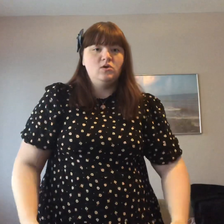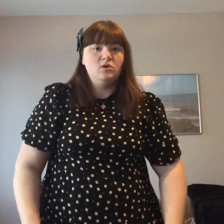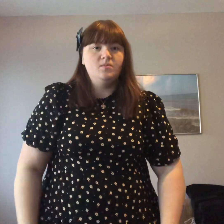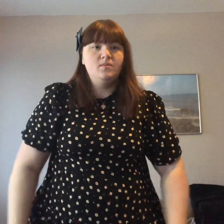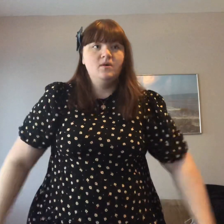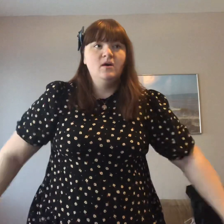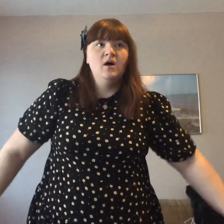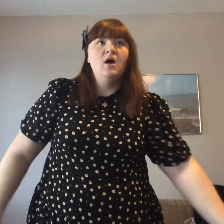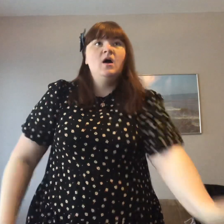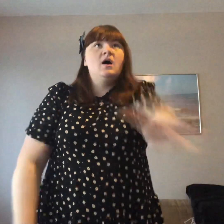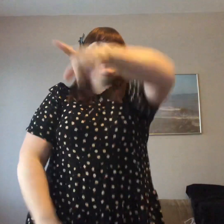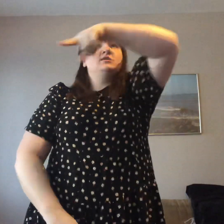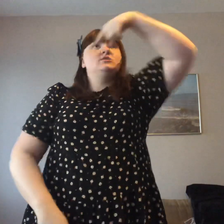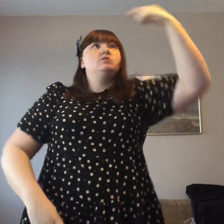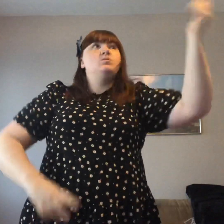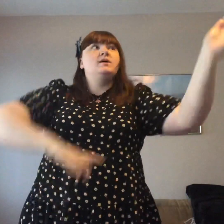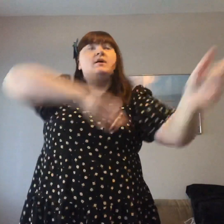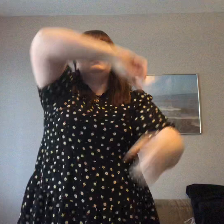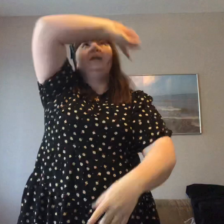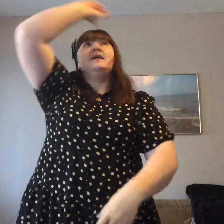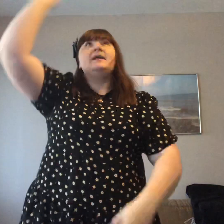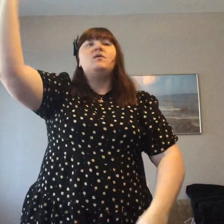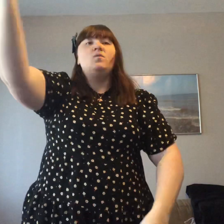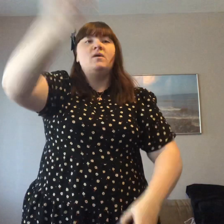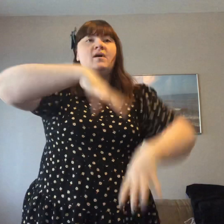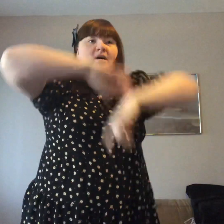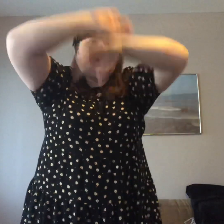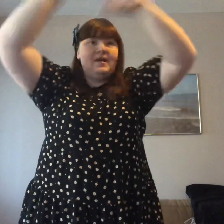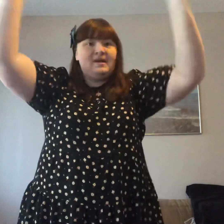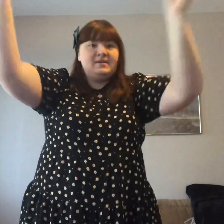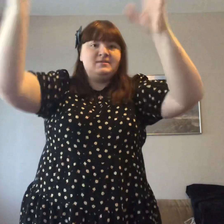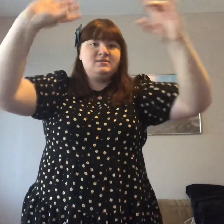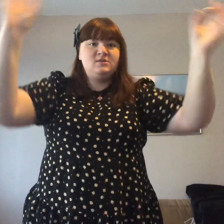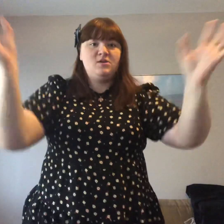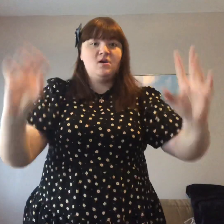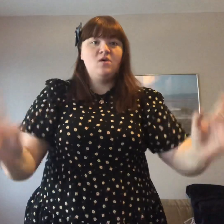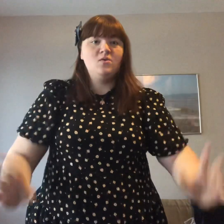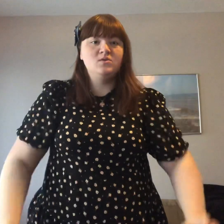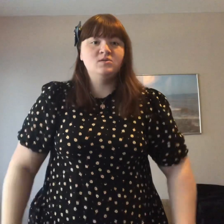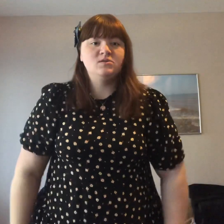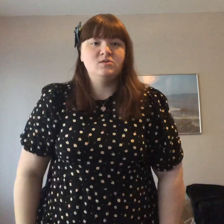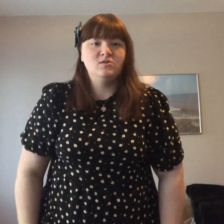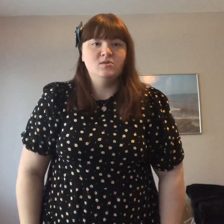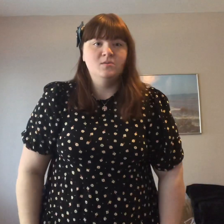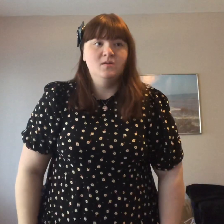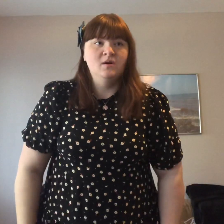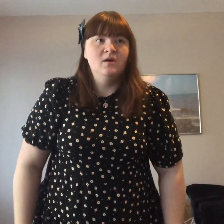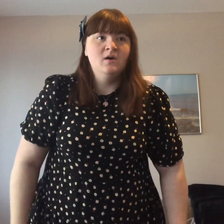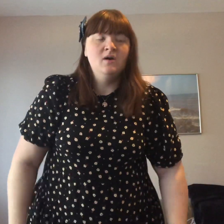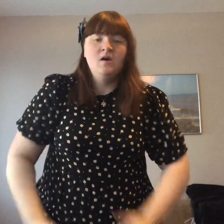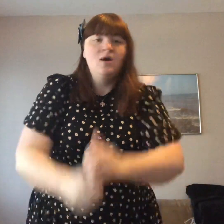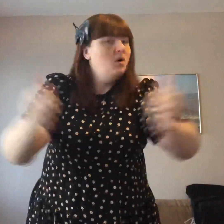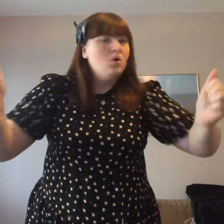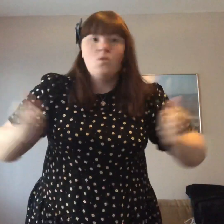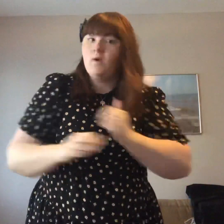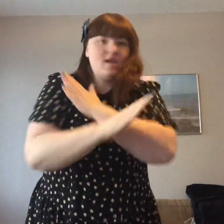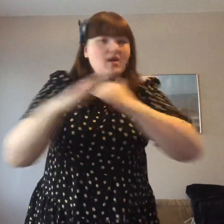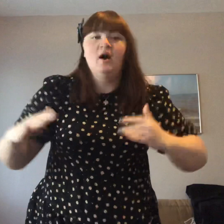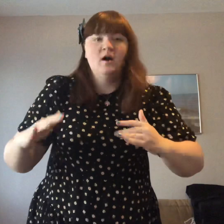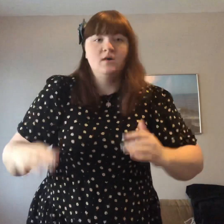snowstorm. A swirling, whirling snowstorm. We can't